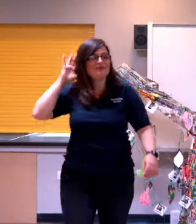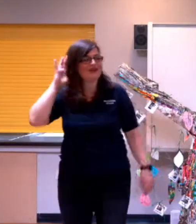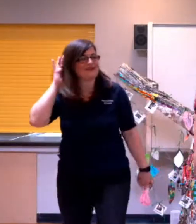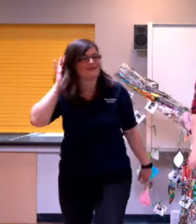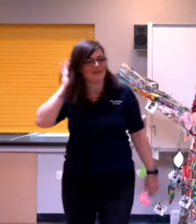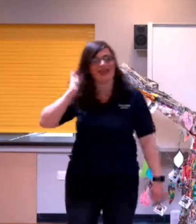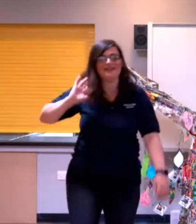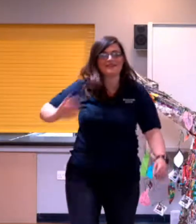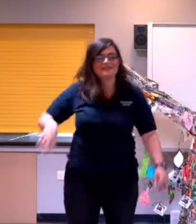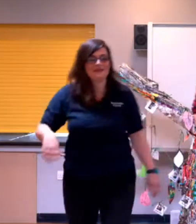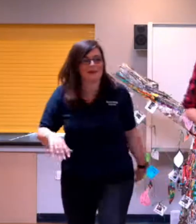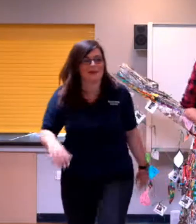Brookfields.